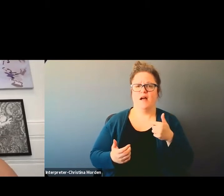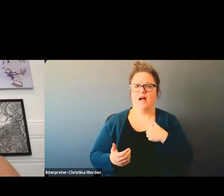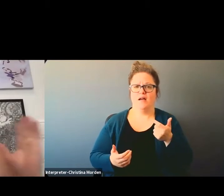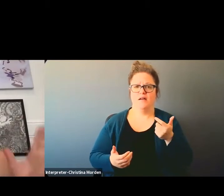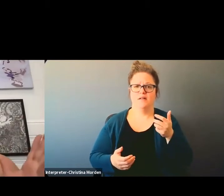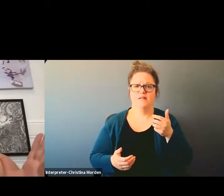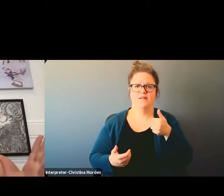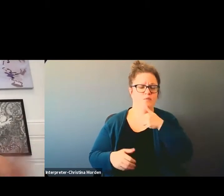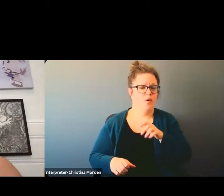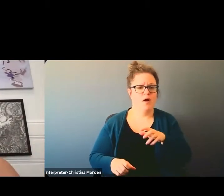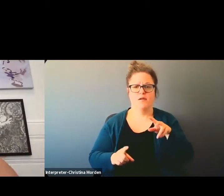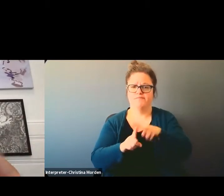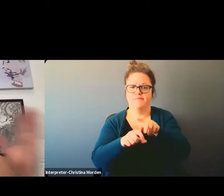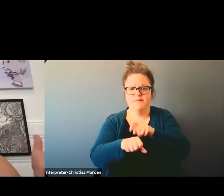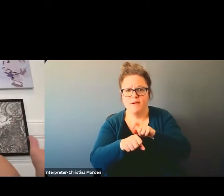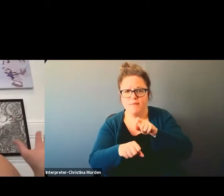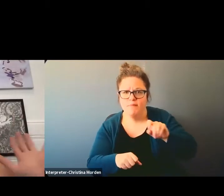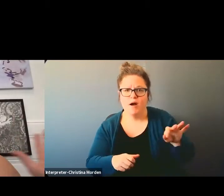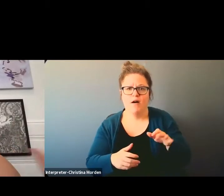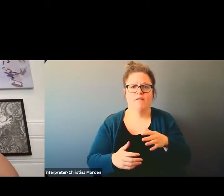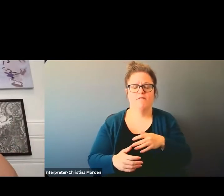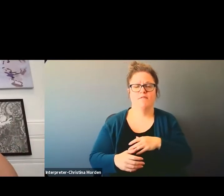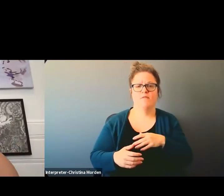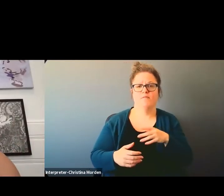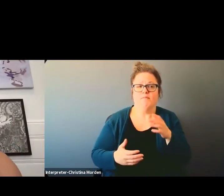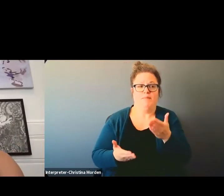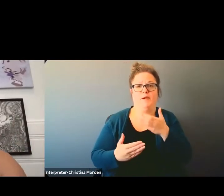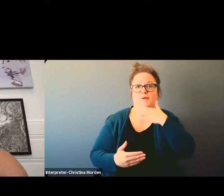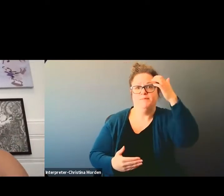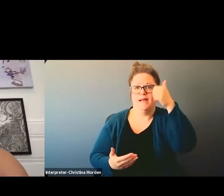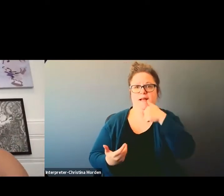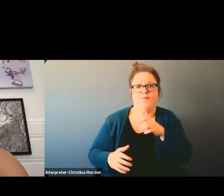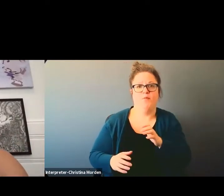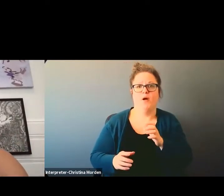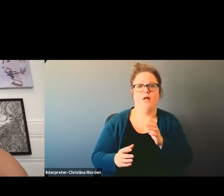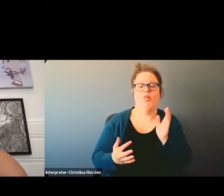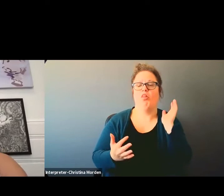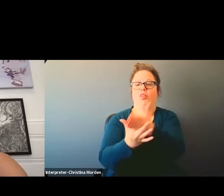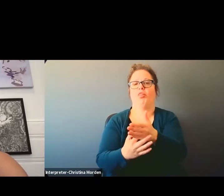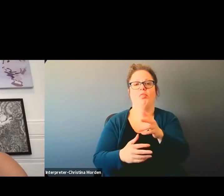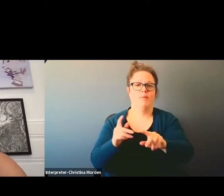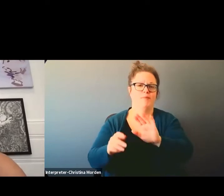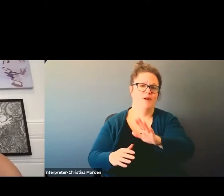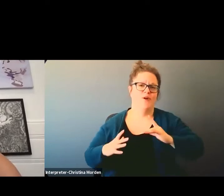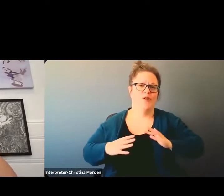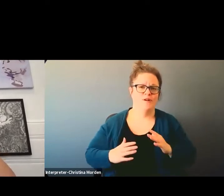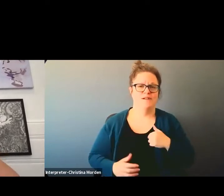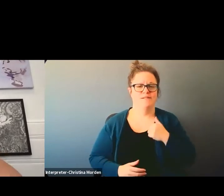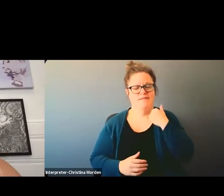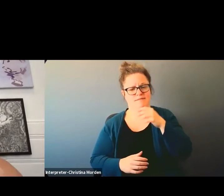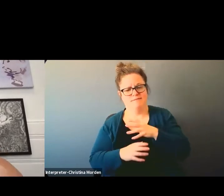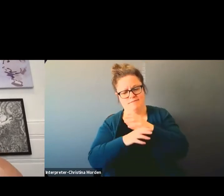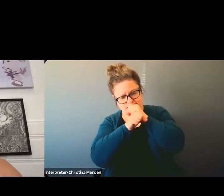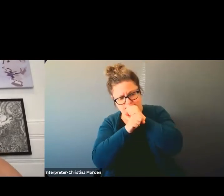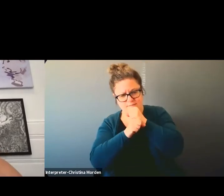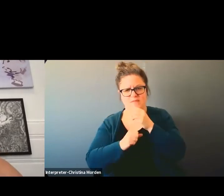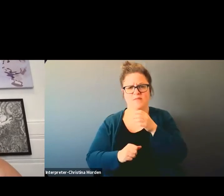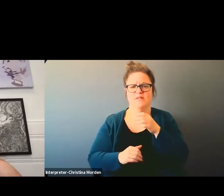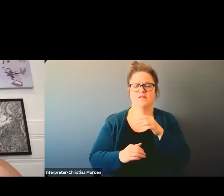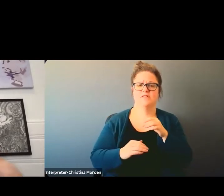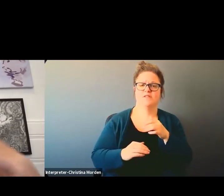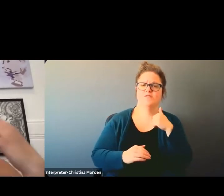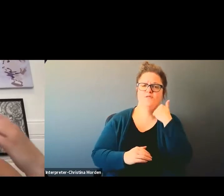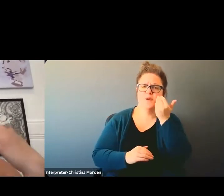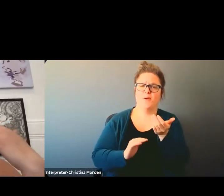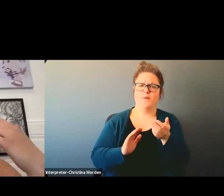or it was Christmas and I didn't want to ruin everyone's holidays. Sometimes the shame and stigma I felt was